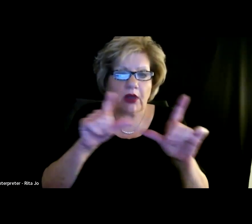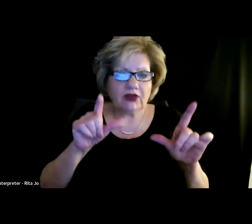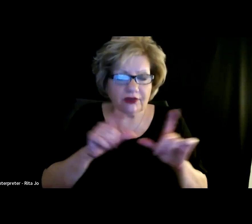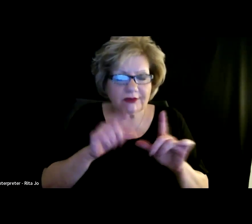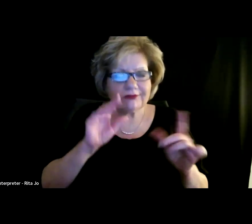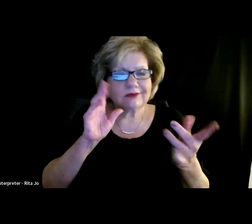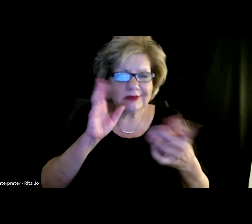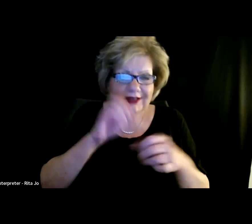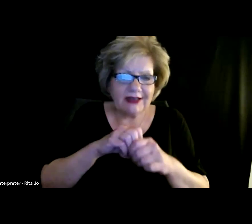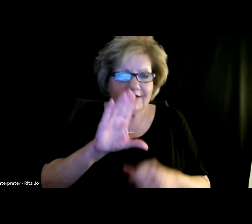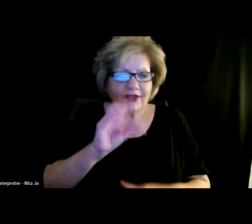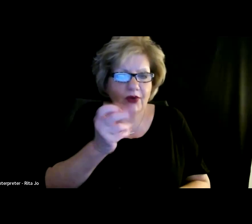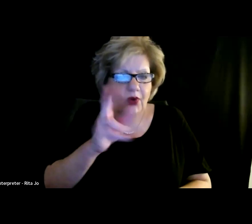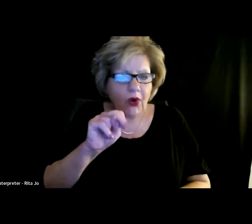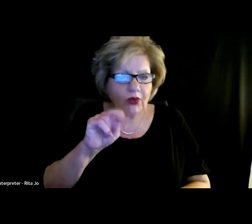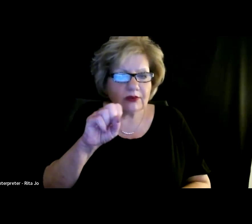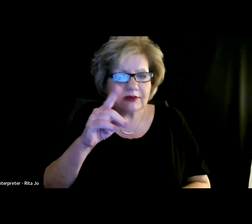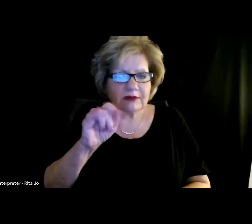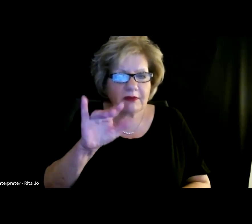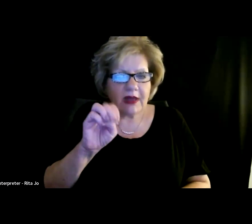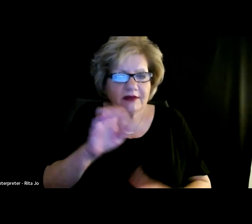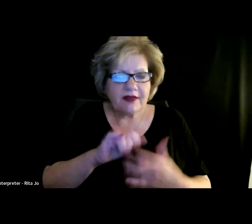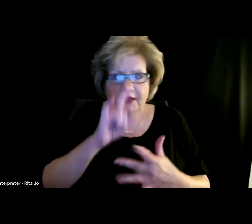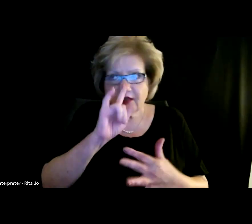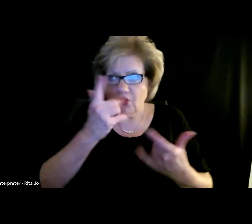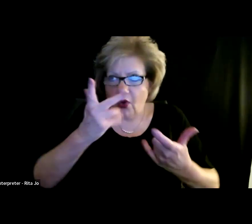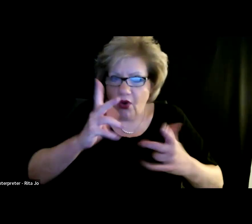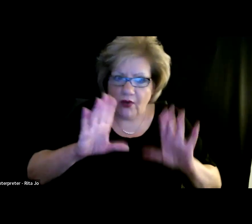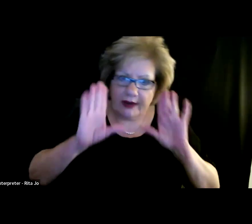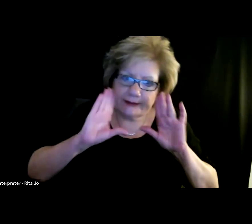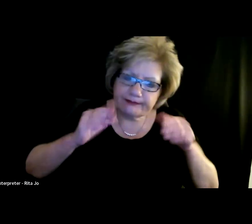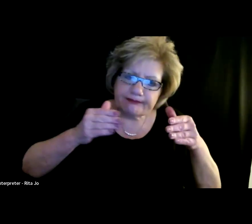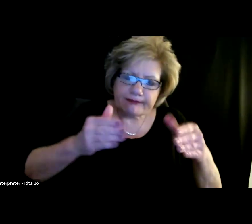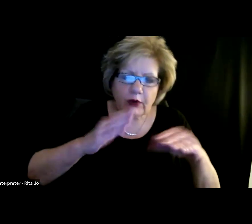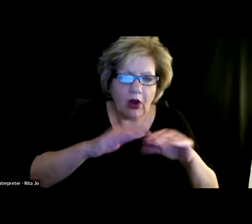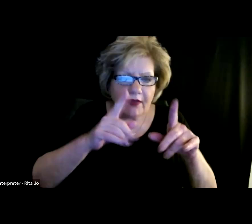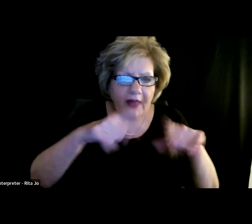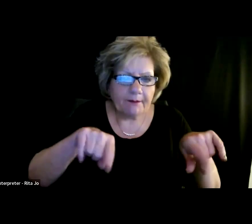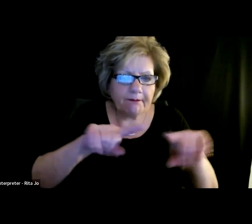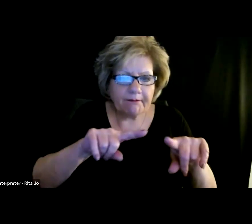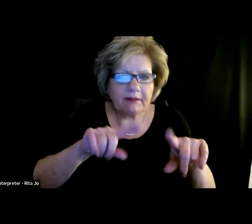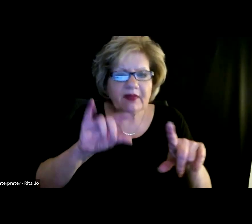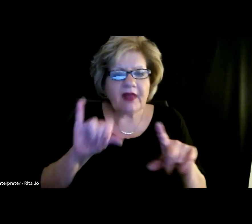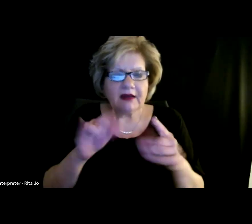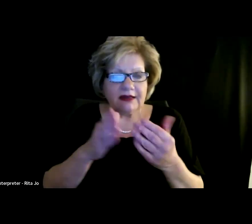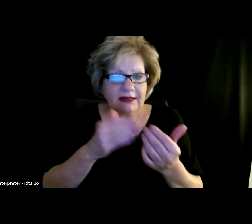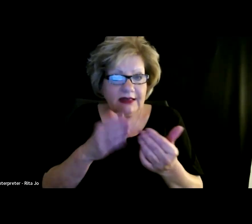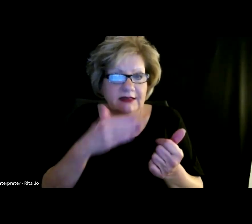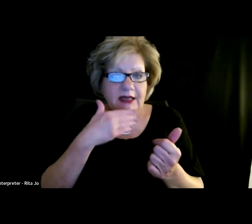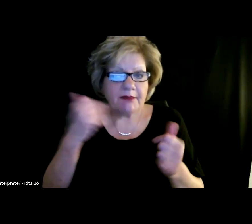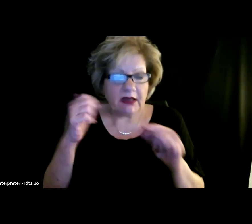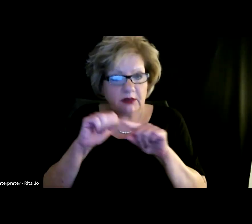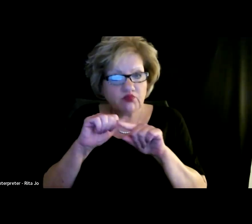that's already constructed around them to support their disability. So that is an easy best practice that we like to share